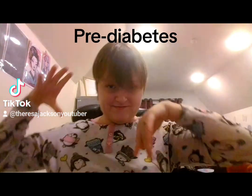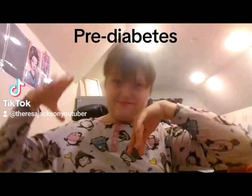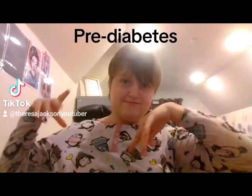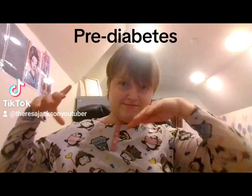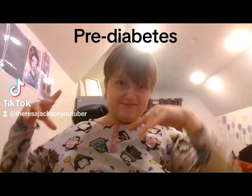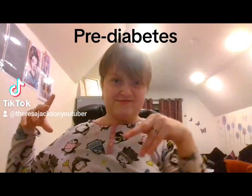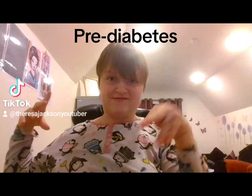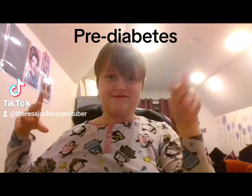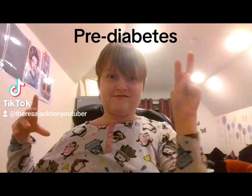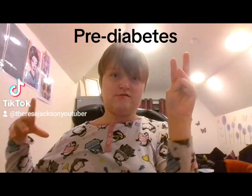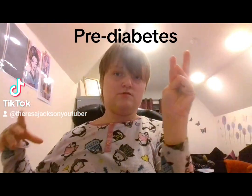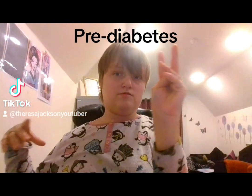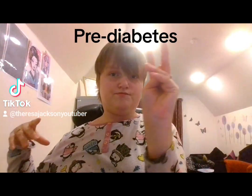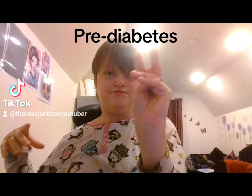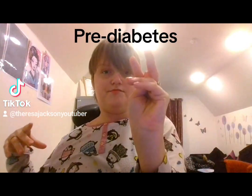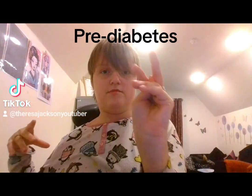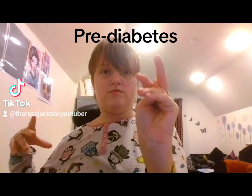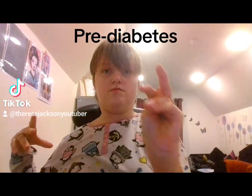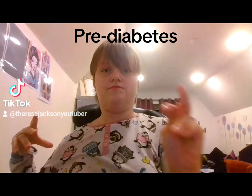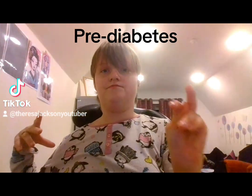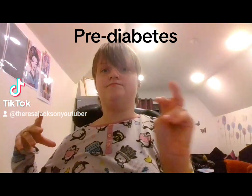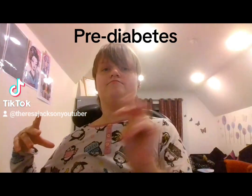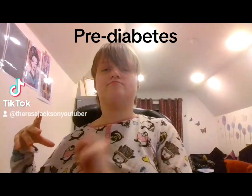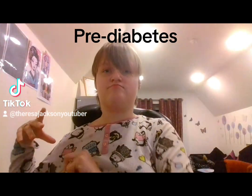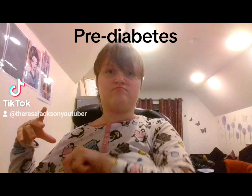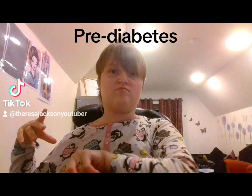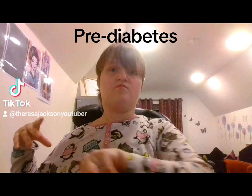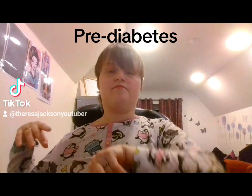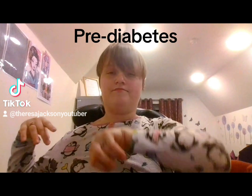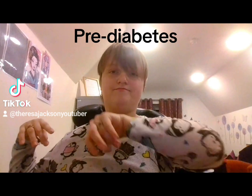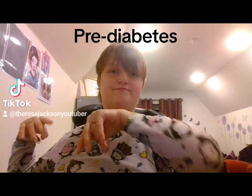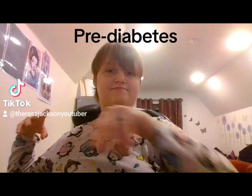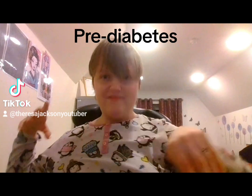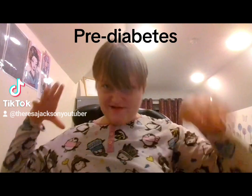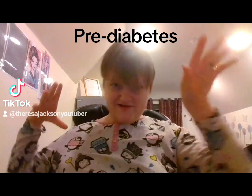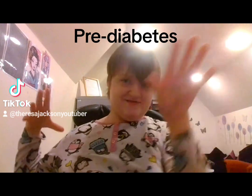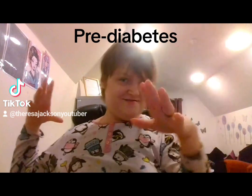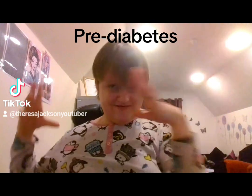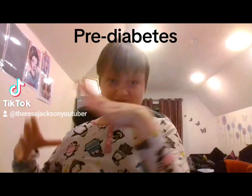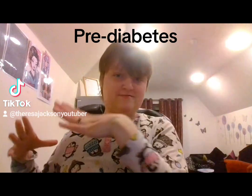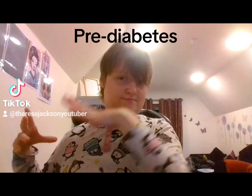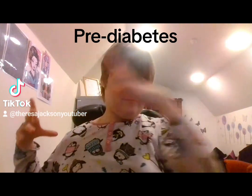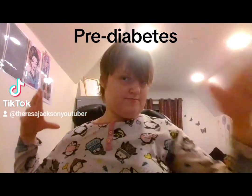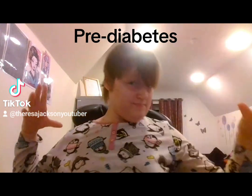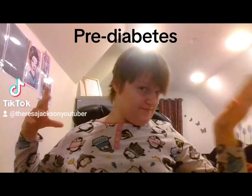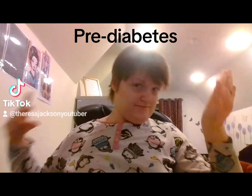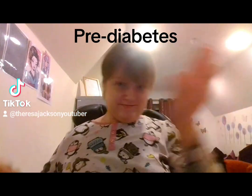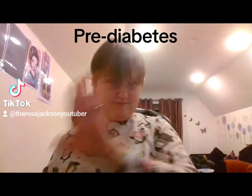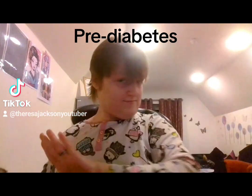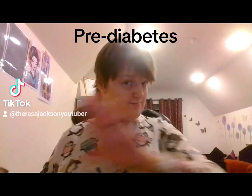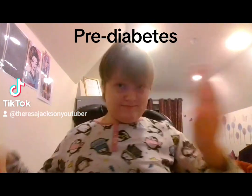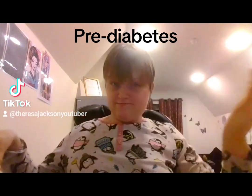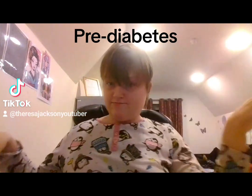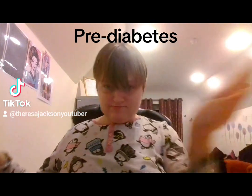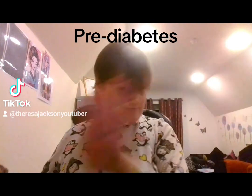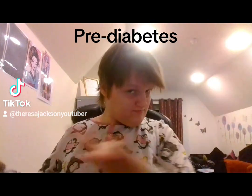2 diabetes. A lot of people don't get any symptoms when it comes to type